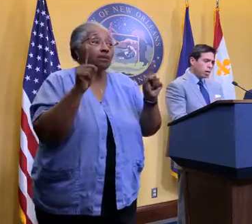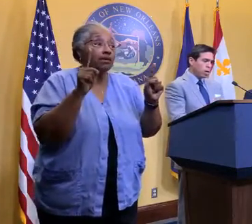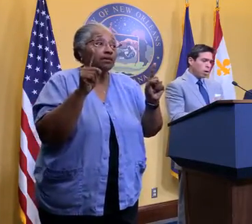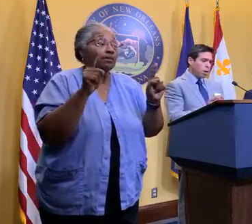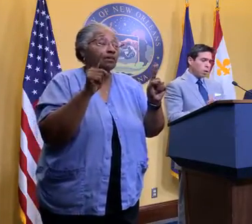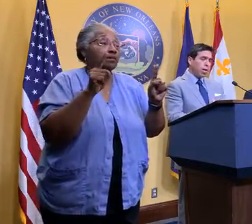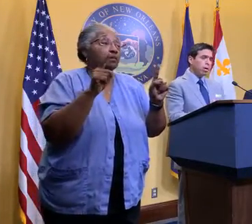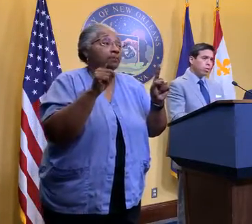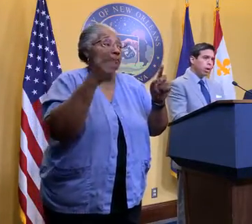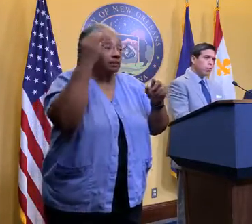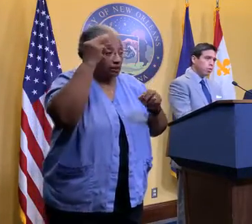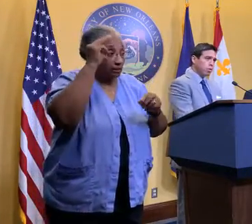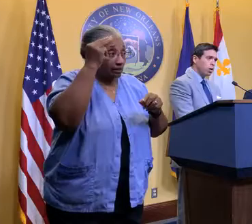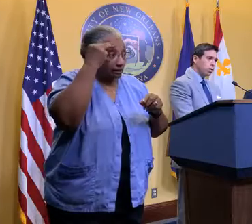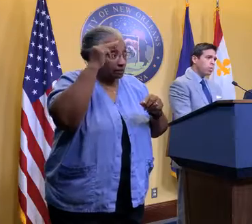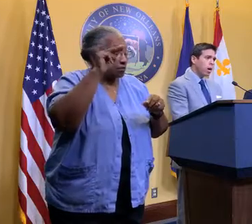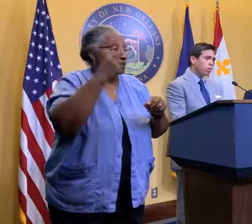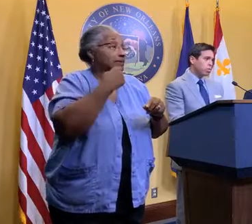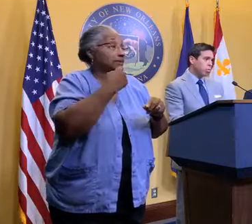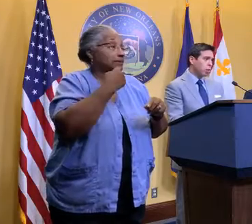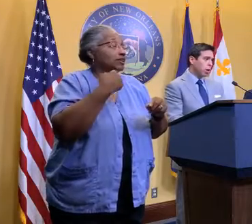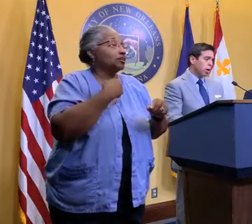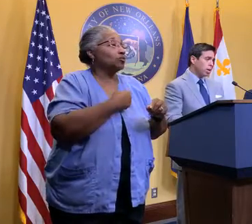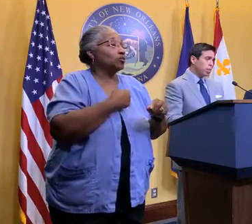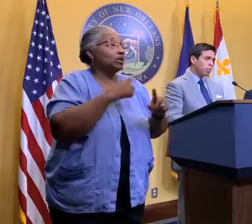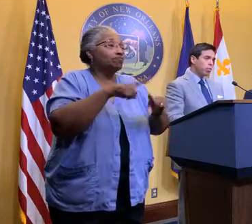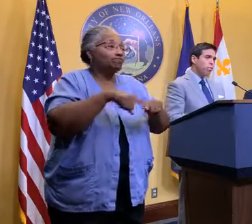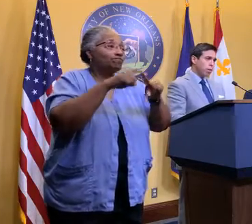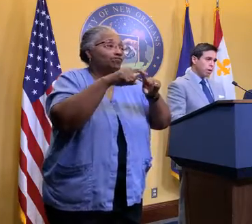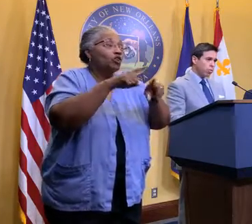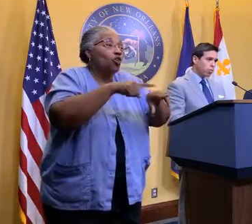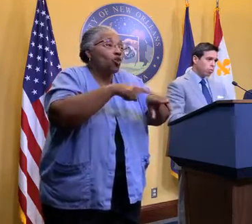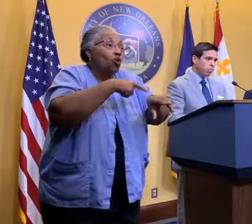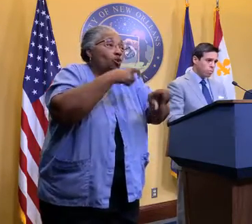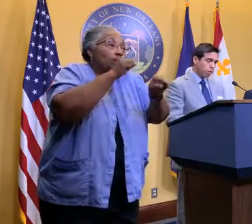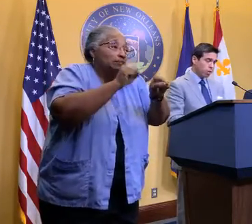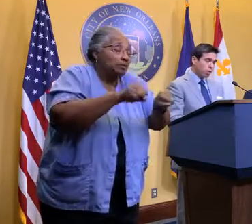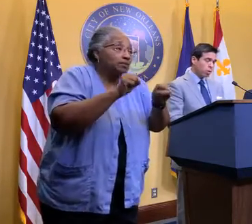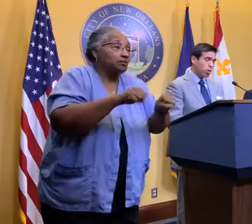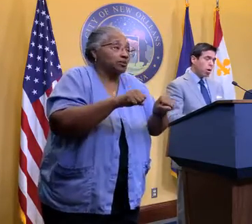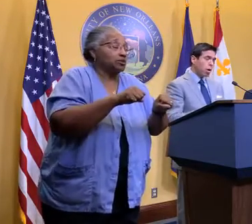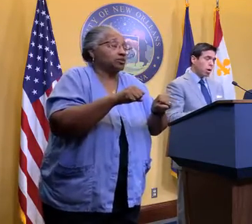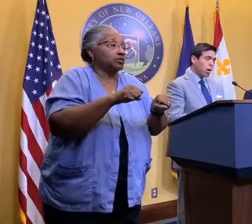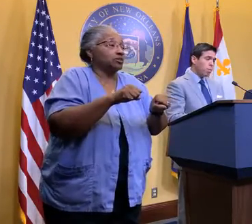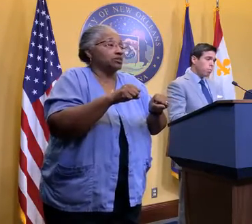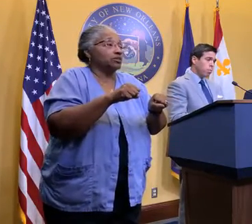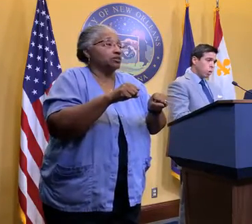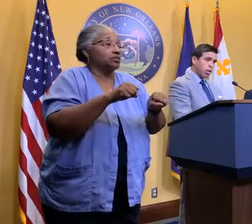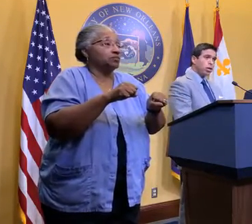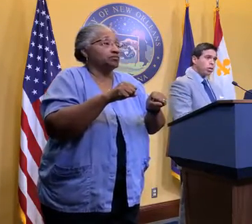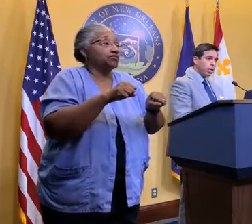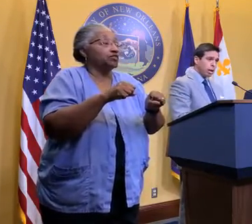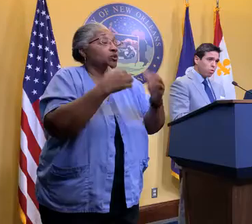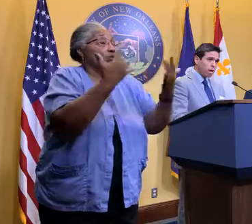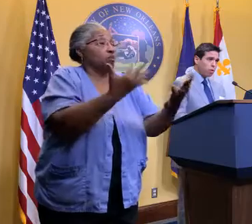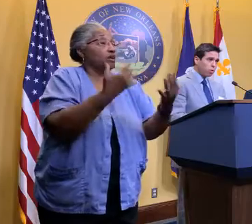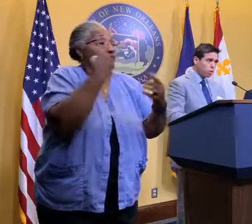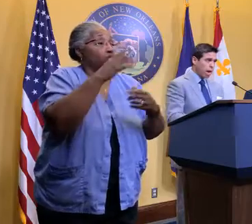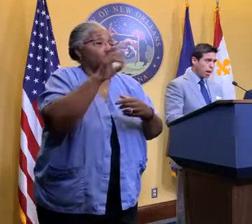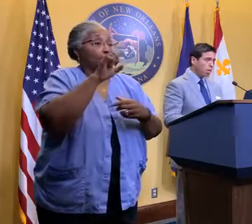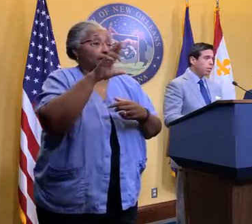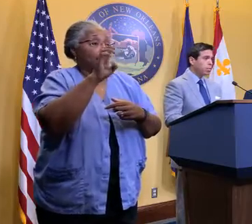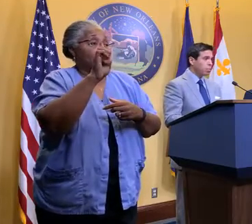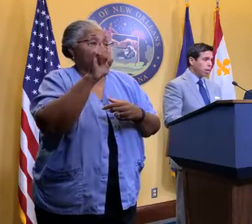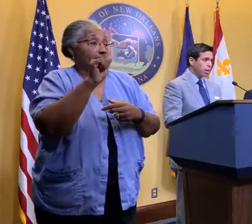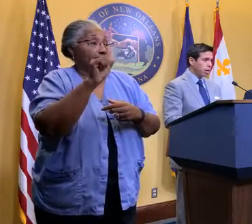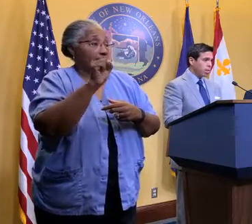the mayor said, we held off as long as possible in a prudent financial position, waiting on the CARES Act.